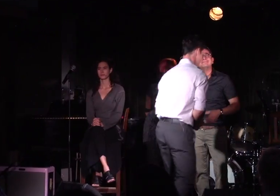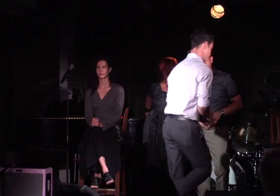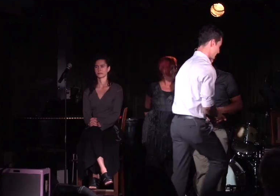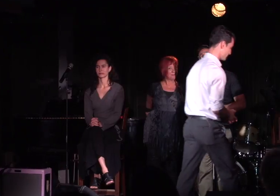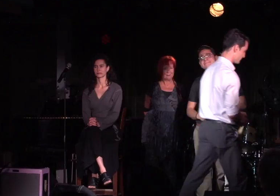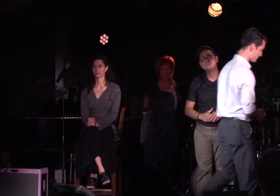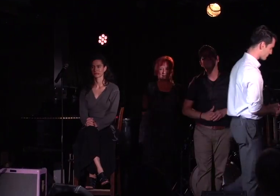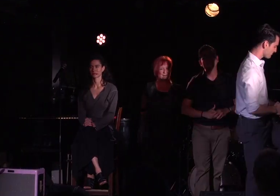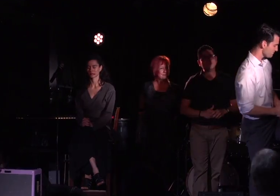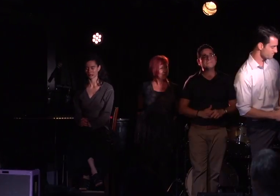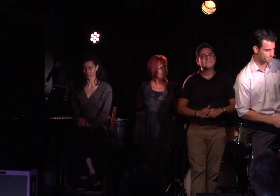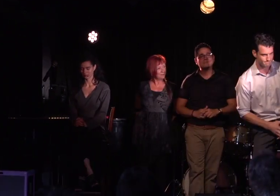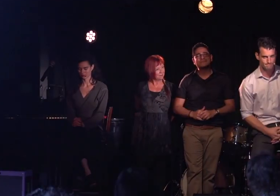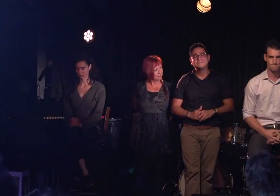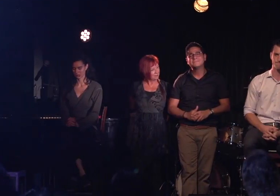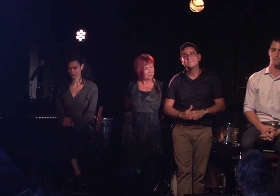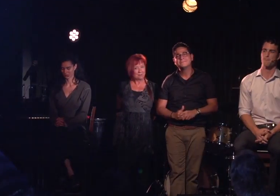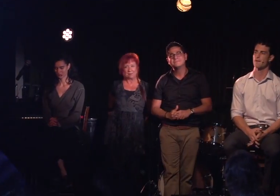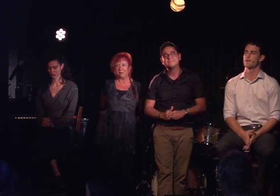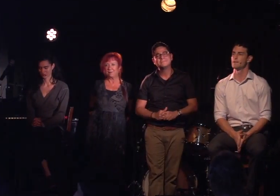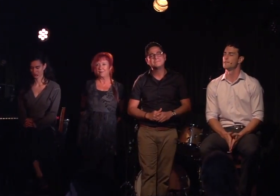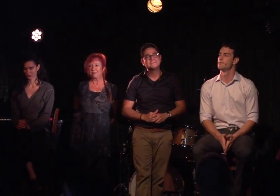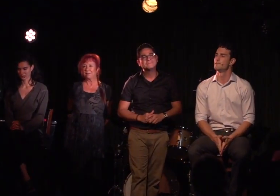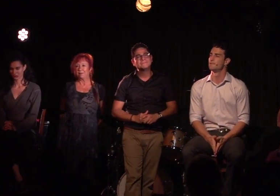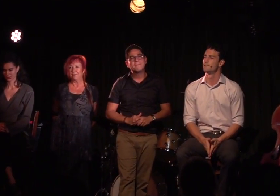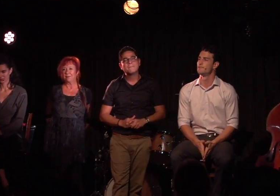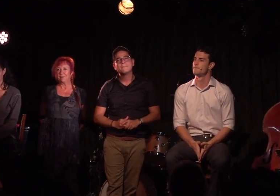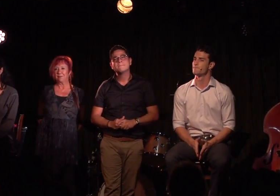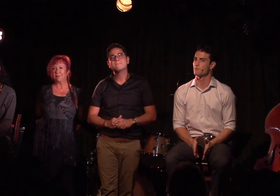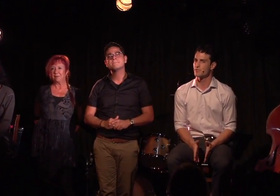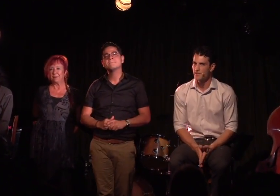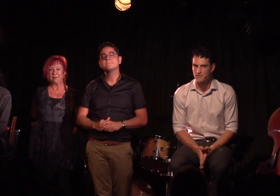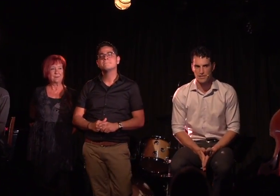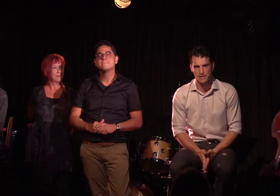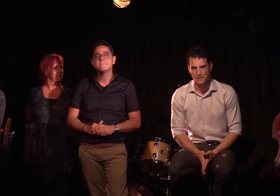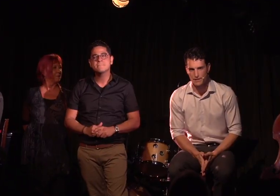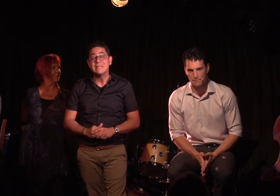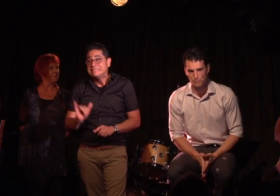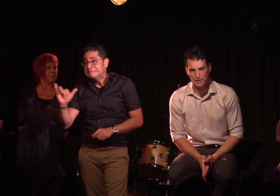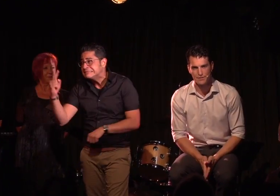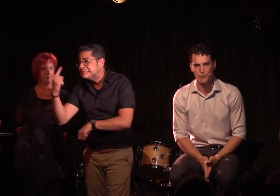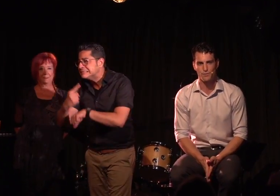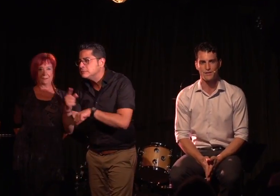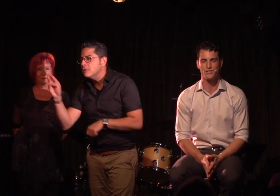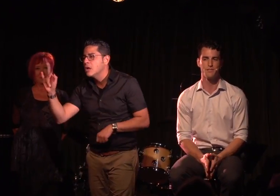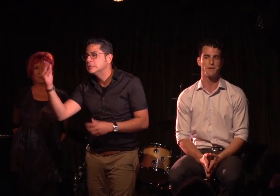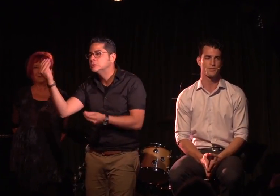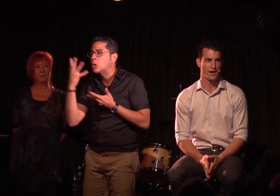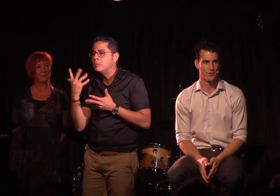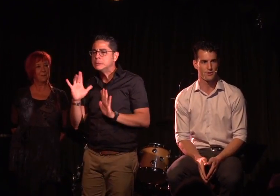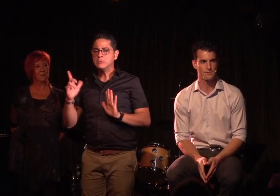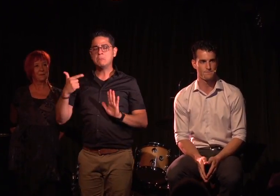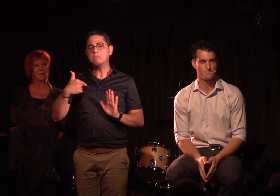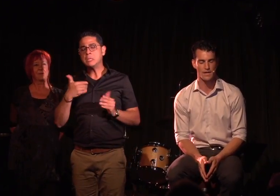It was on this date that Marie told me that she didn't